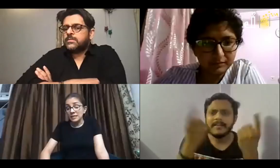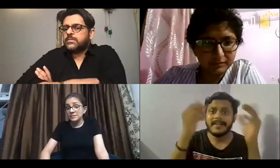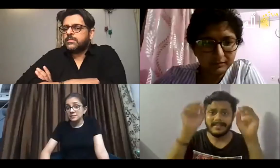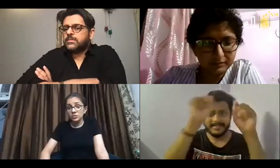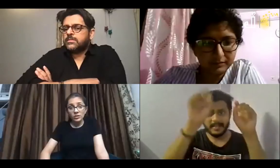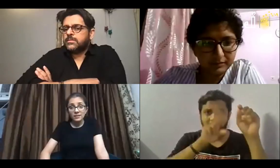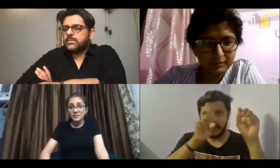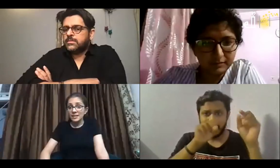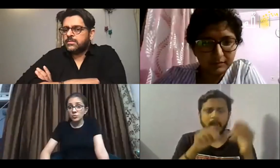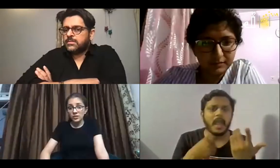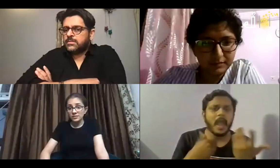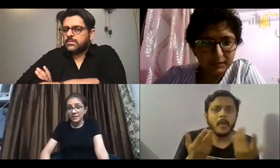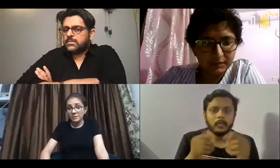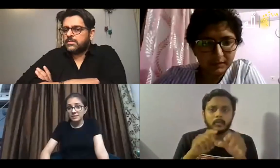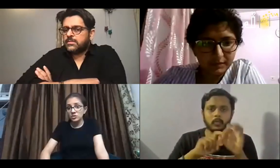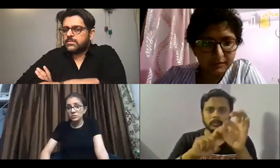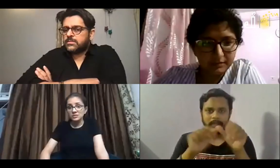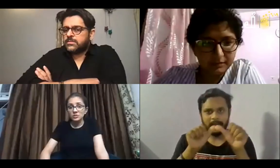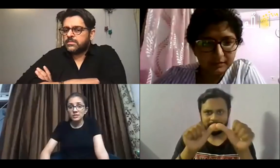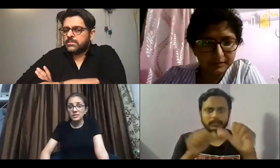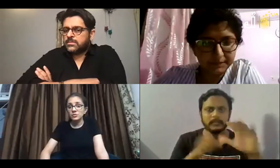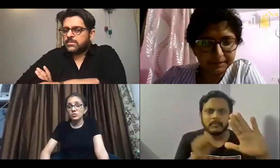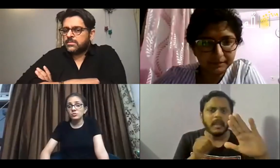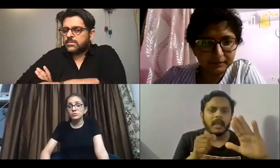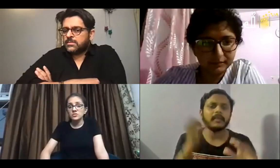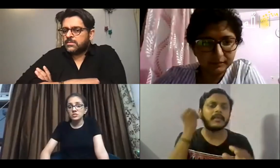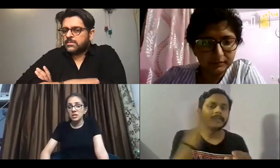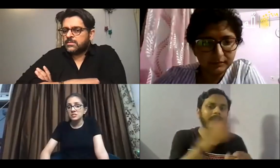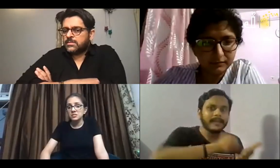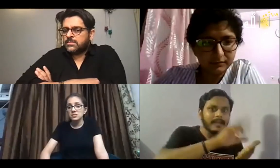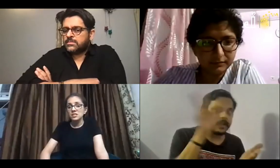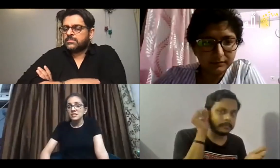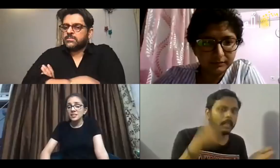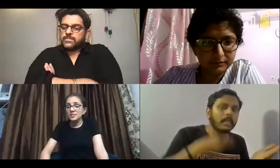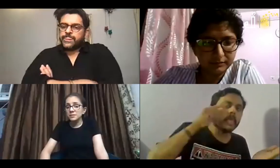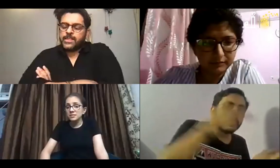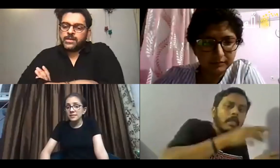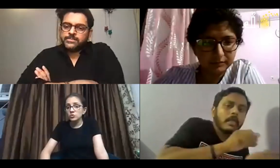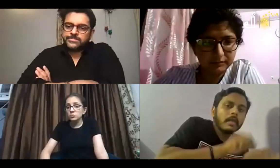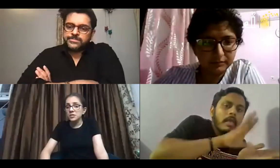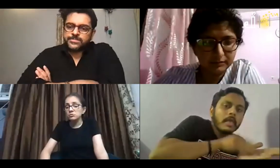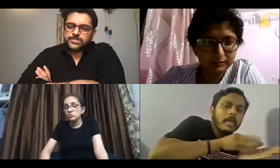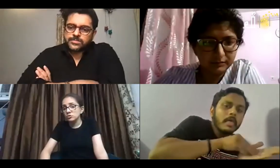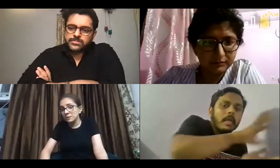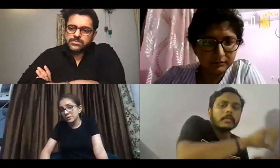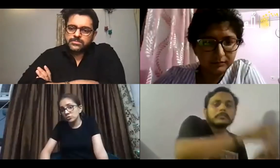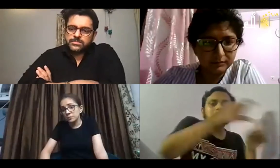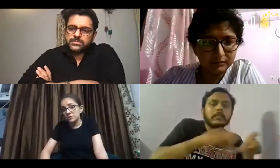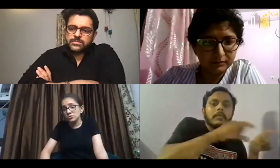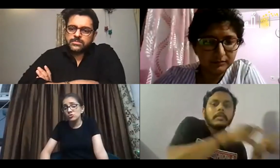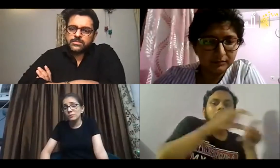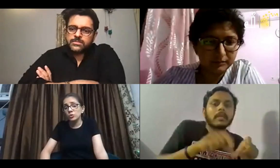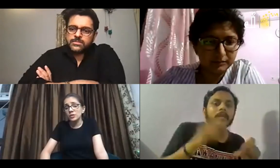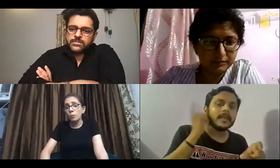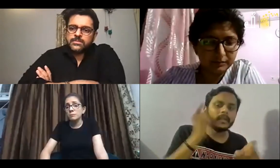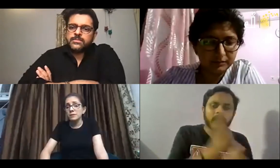And did not understand a word there. My teacher was teaching, and question answers. The hearing person next to me, I used to just peep into the